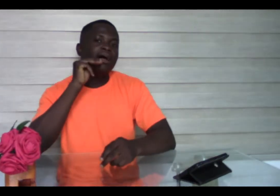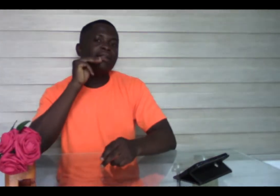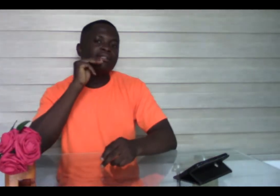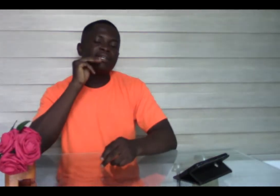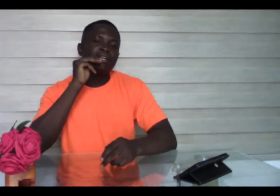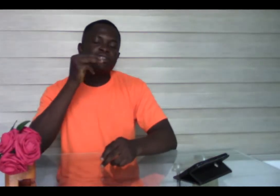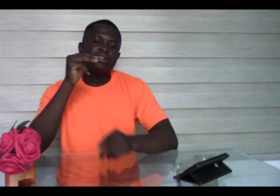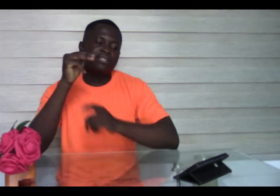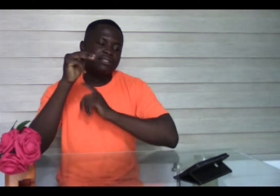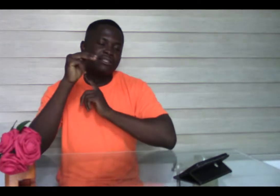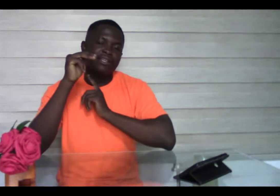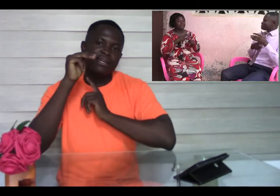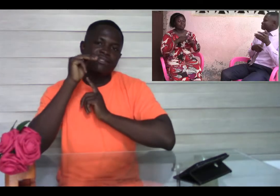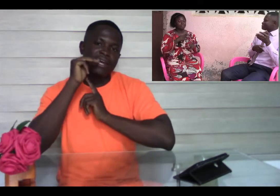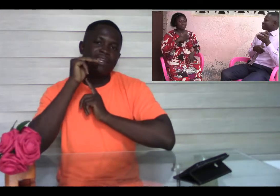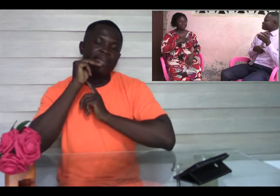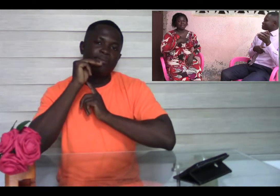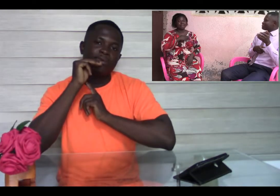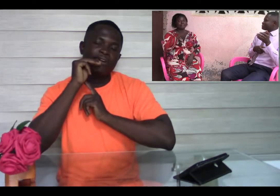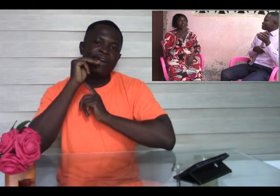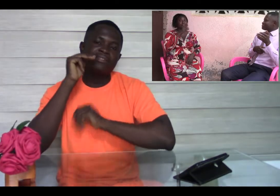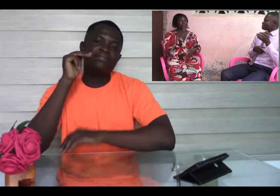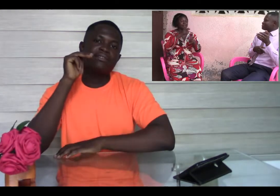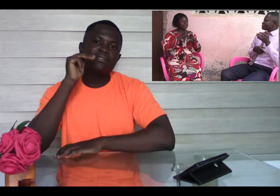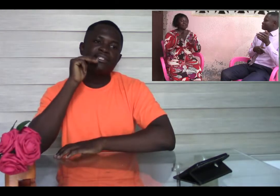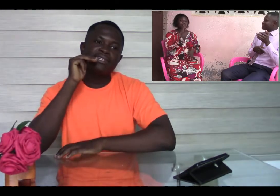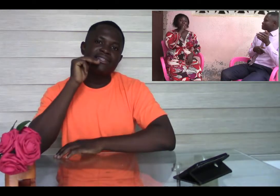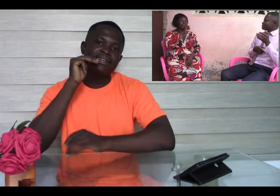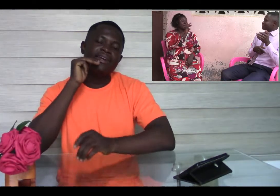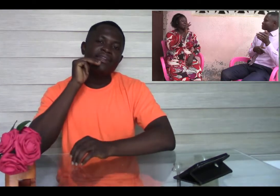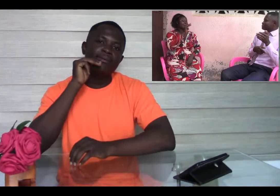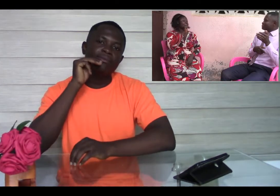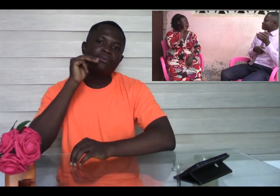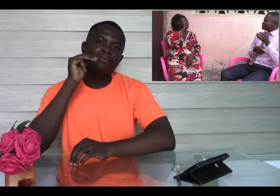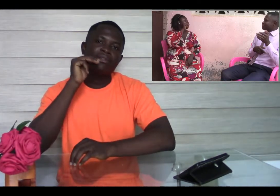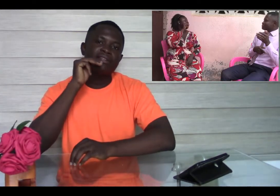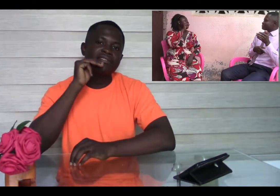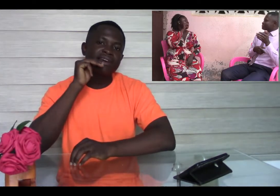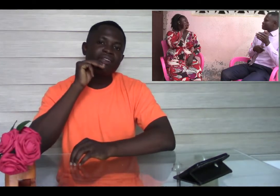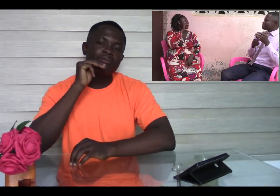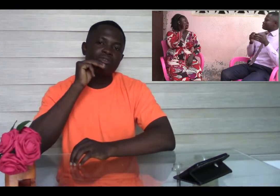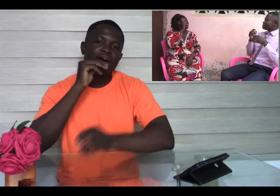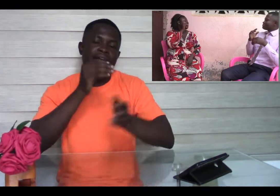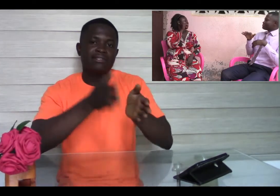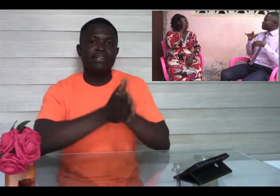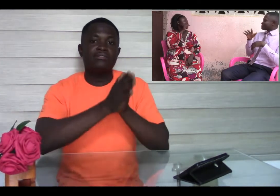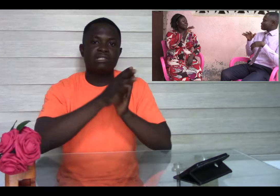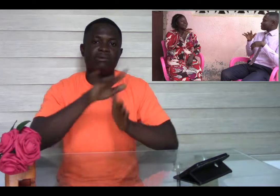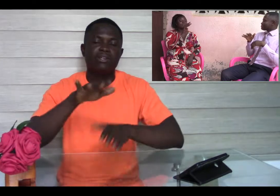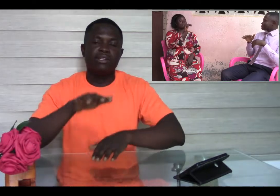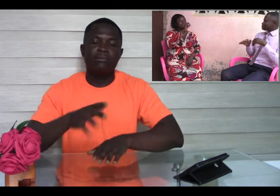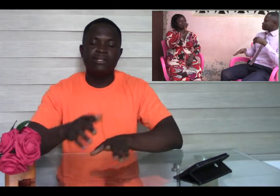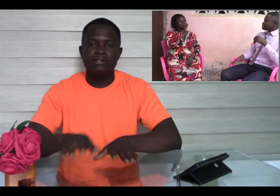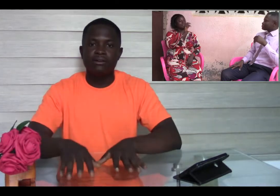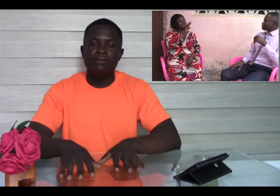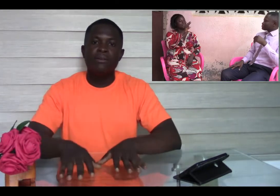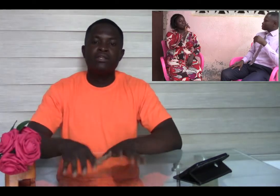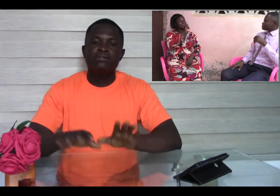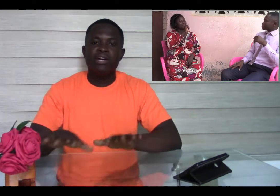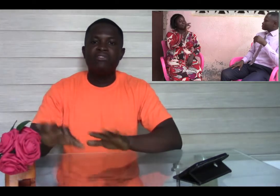this. So this is a sign name, alright? This is a sign name. So I'll ask her to spell the name later on. So every deaf